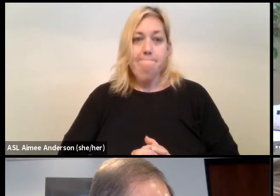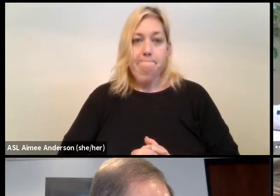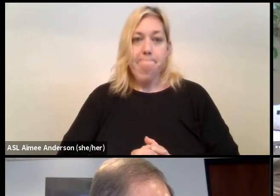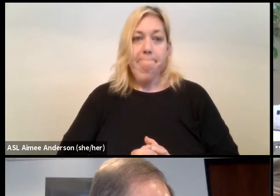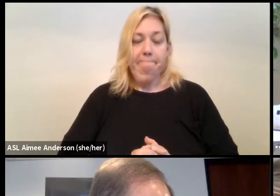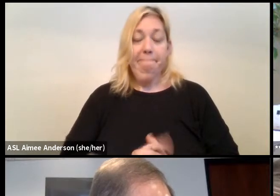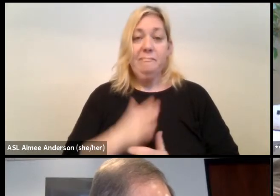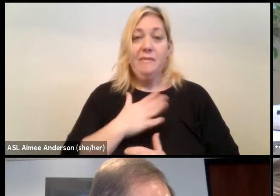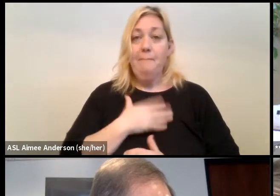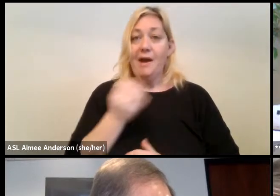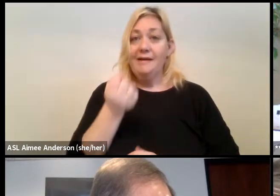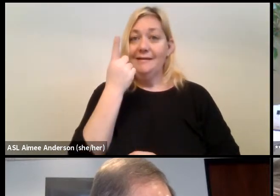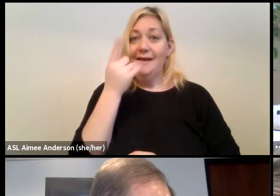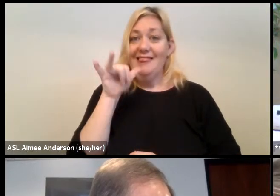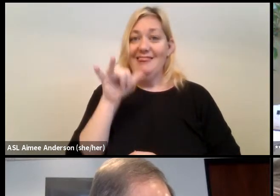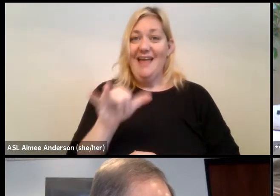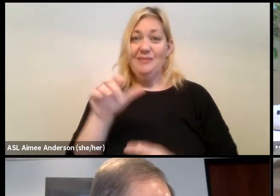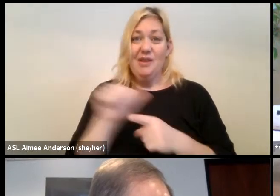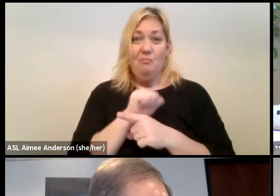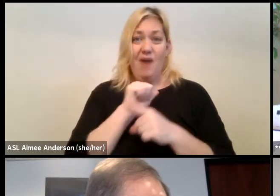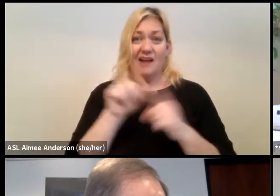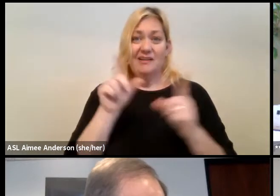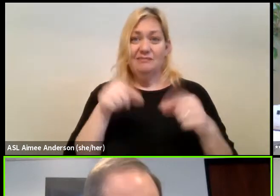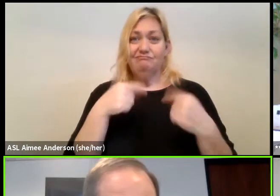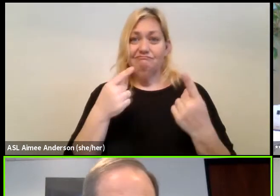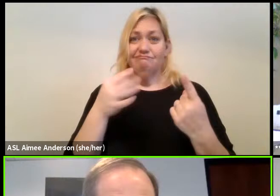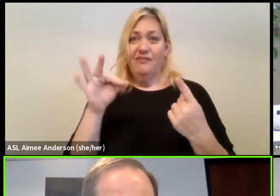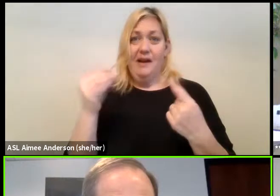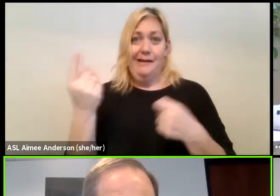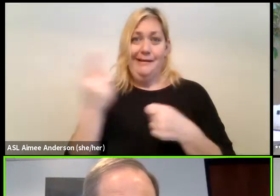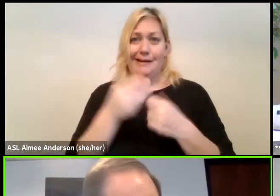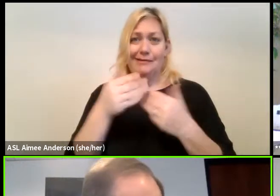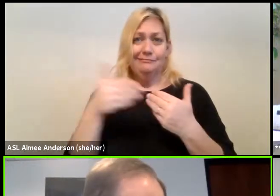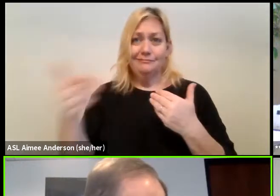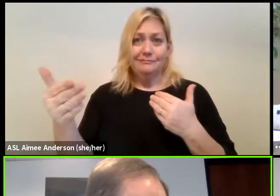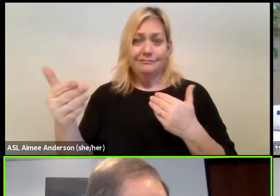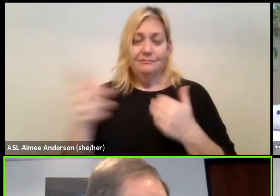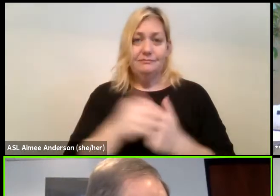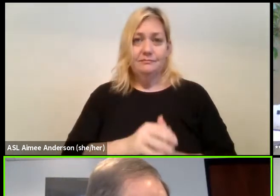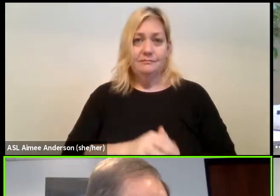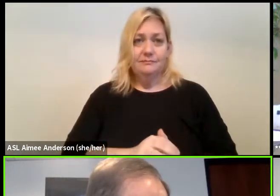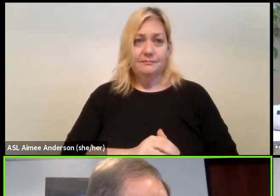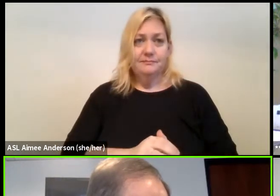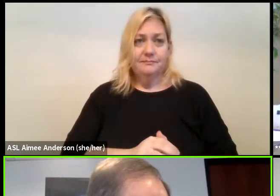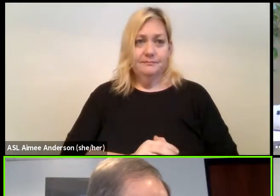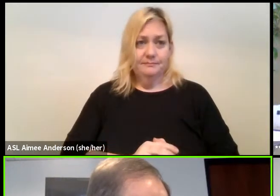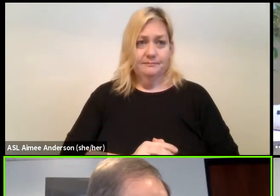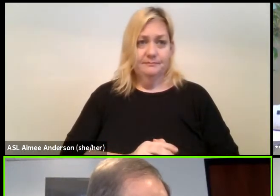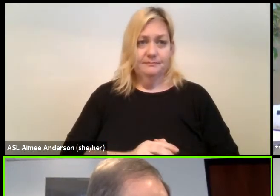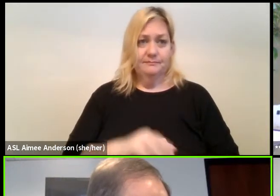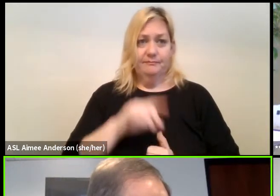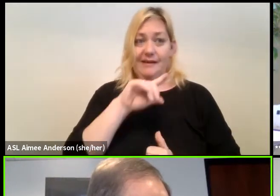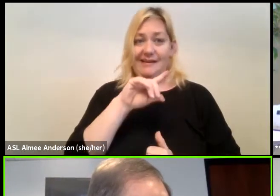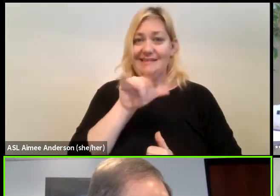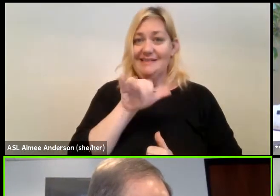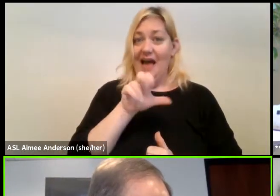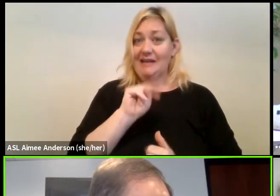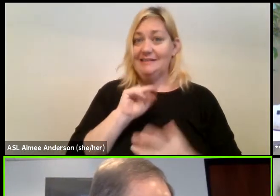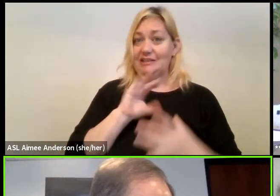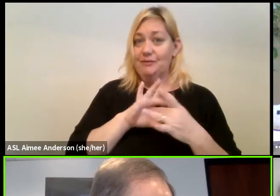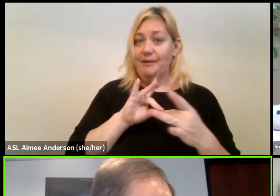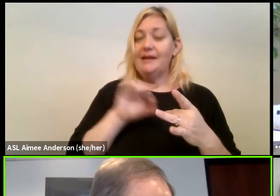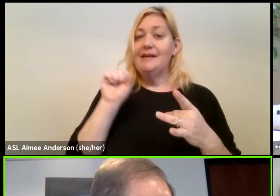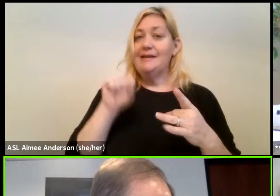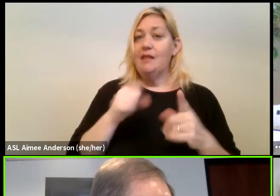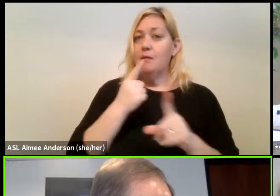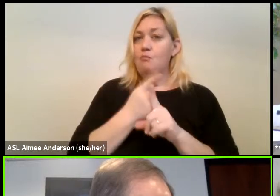My understanding is that that's been the practice with the 90-day. Right. So it seems to me that the more correct way to say this